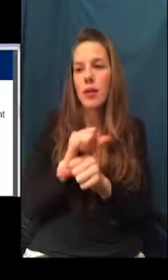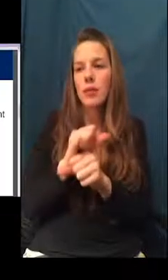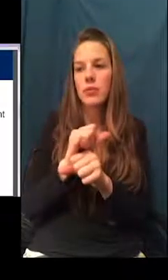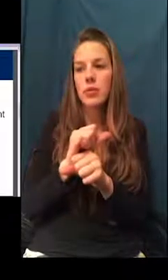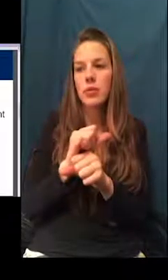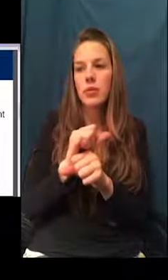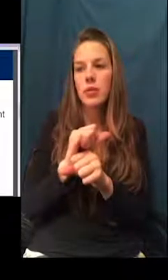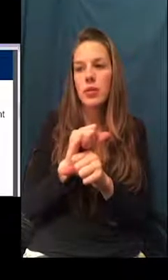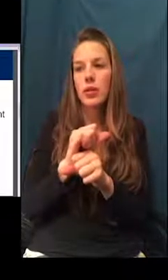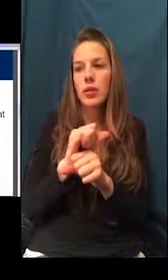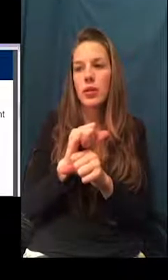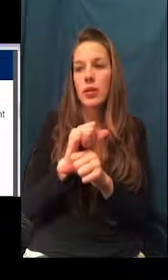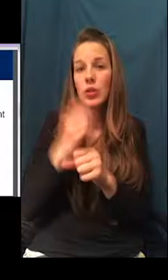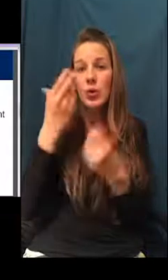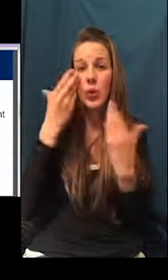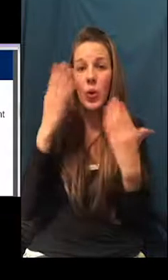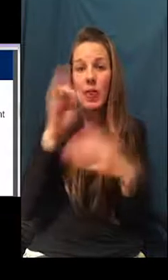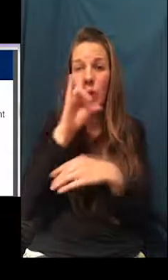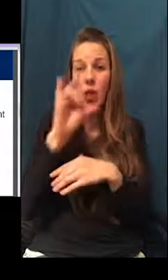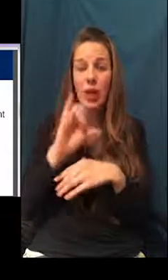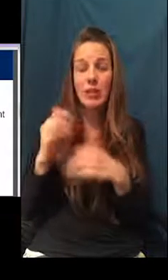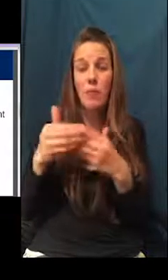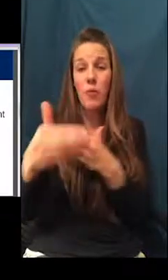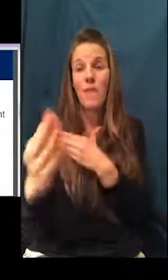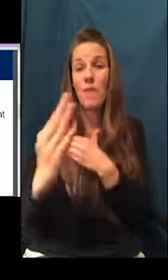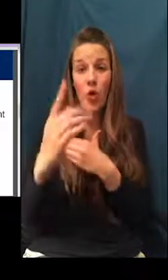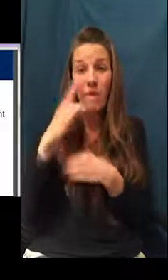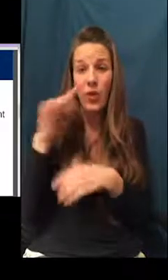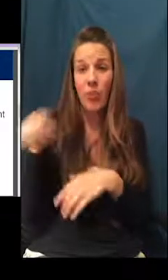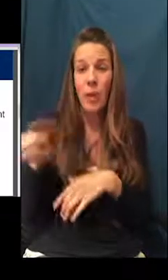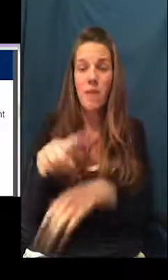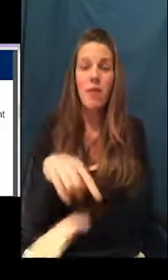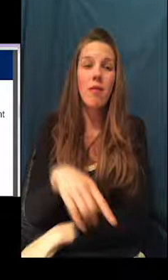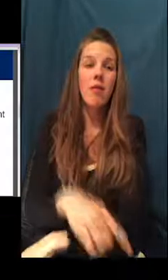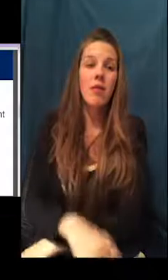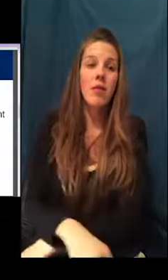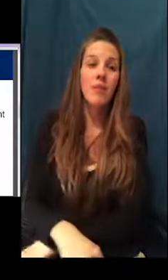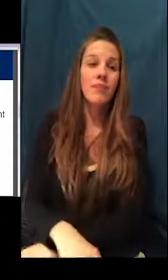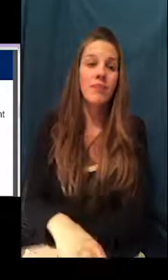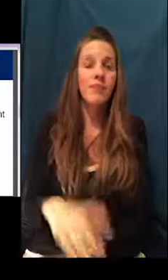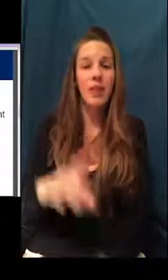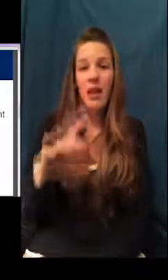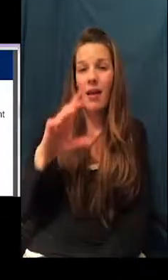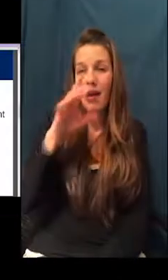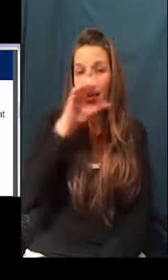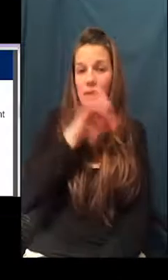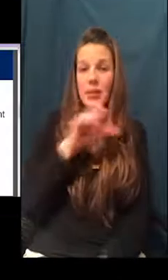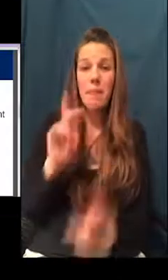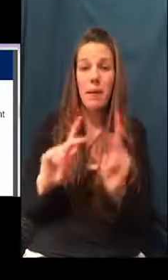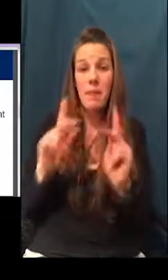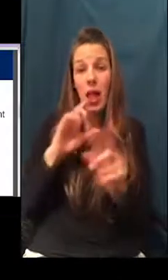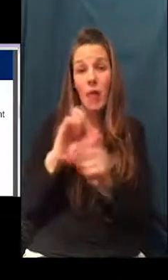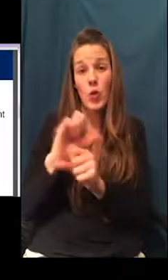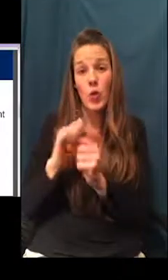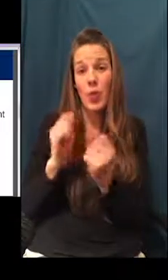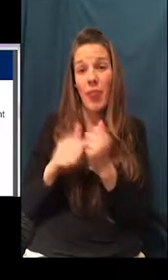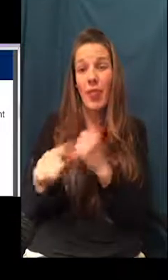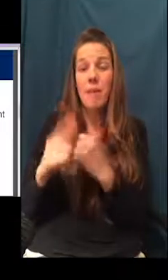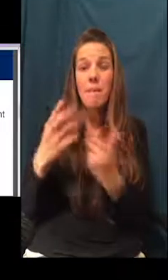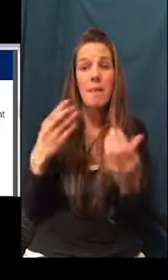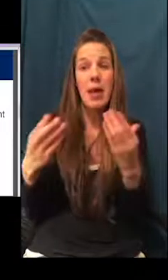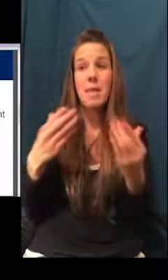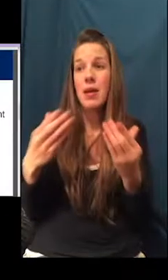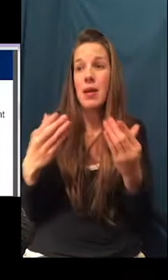and don't really know what that looks like moving forward for them. I guess the people I've worked with, maybe